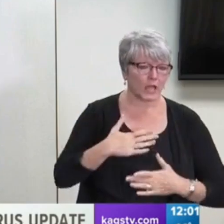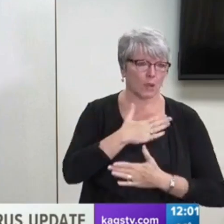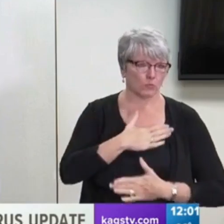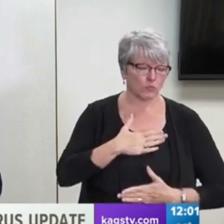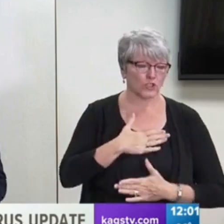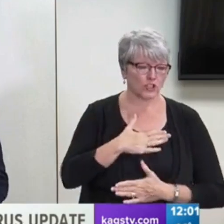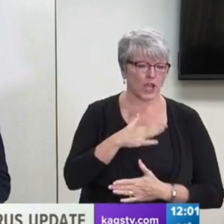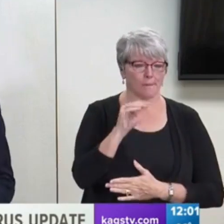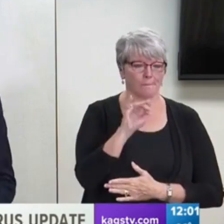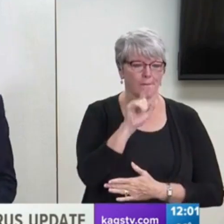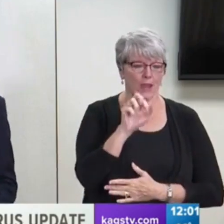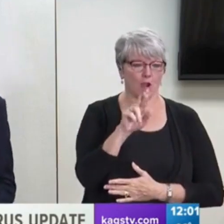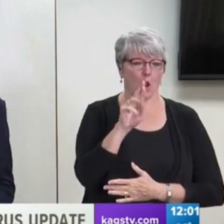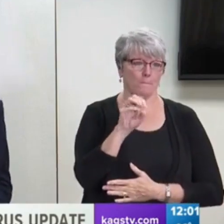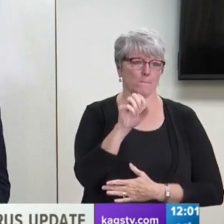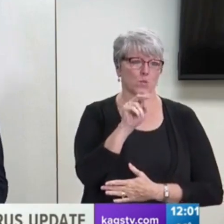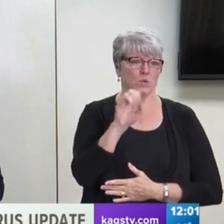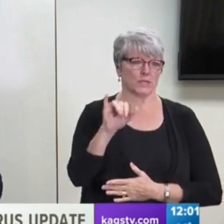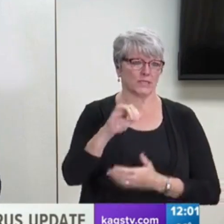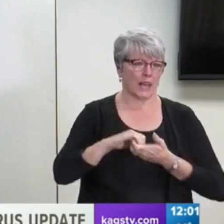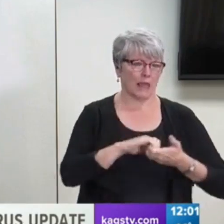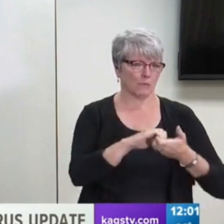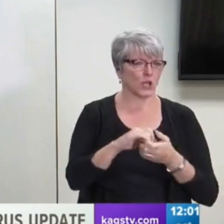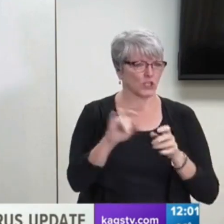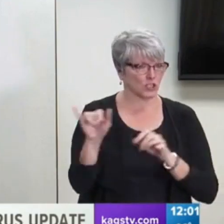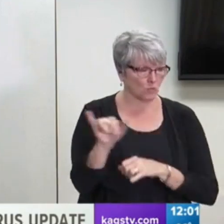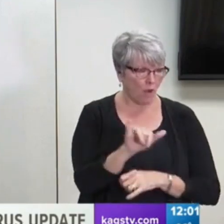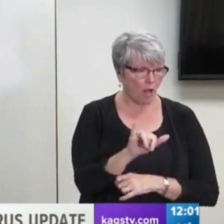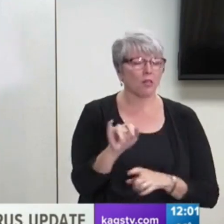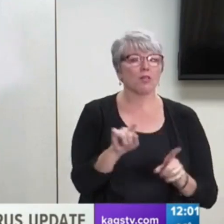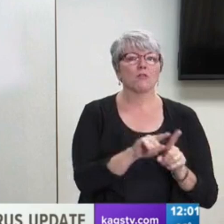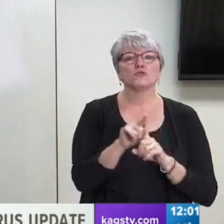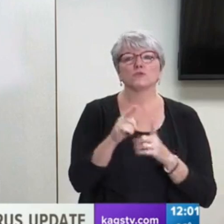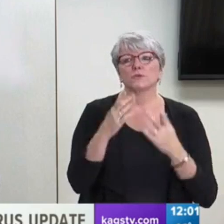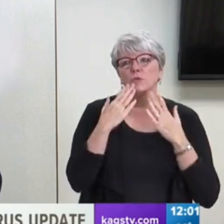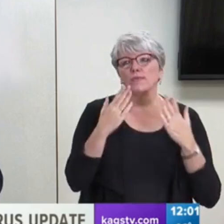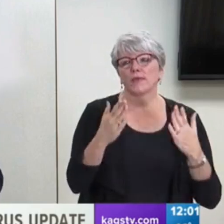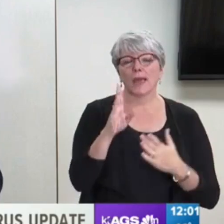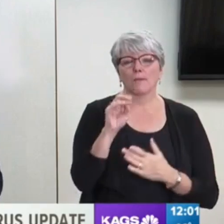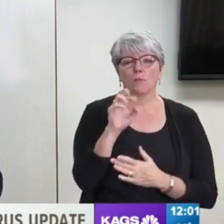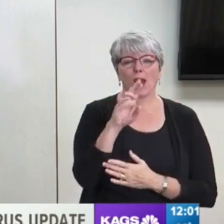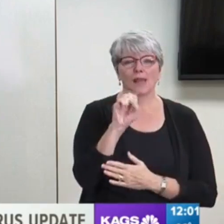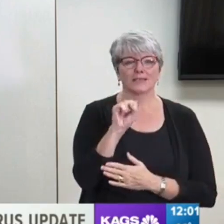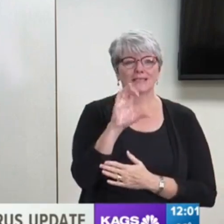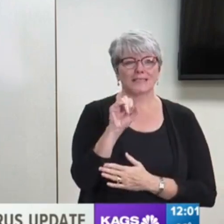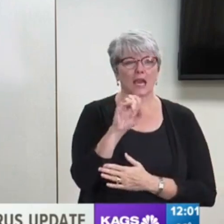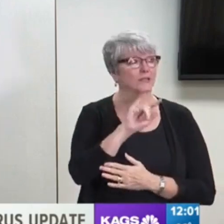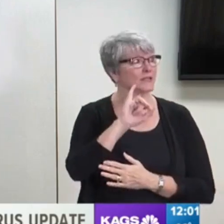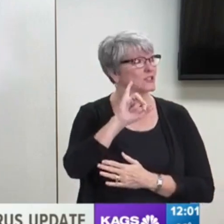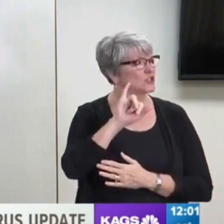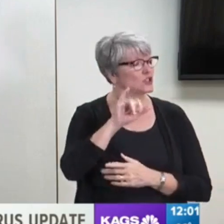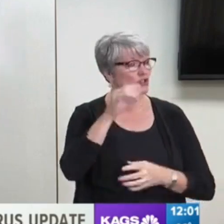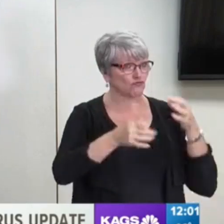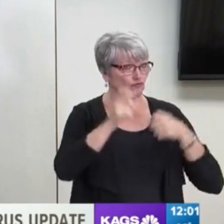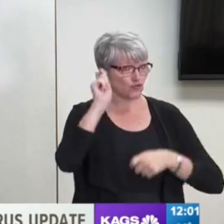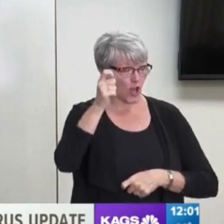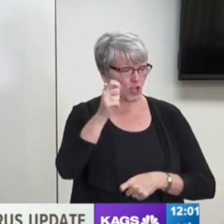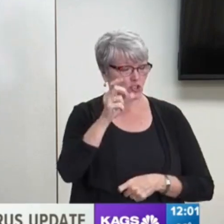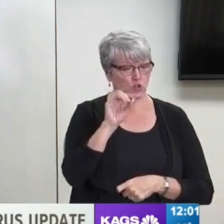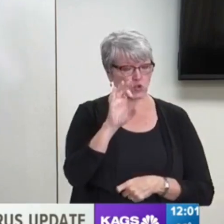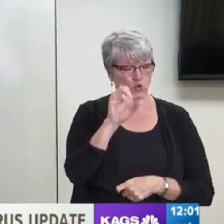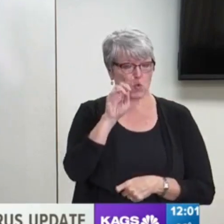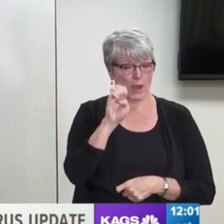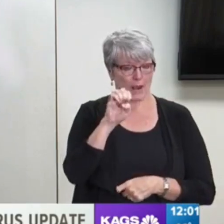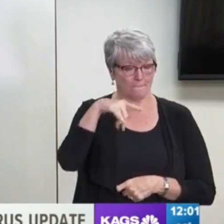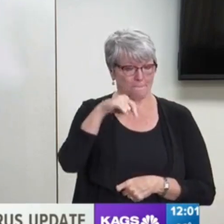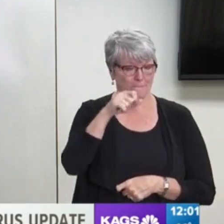Mooney's collaboration as well. And I'd also like to thank Brazos County Judge Dwayne Peters for being here as well and for all of